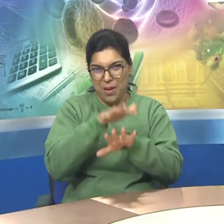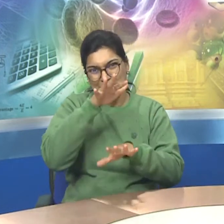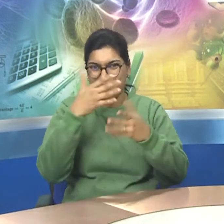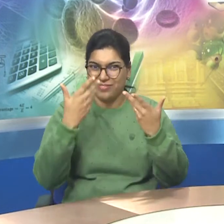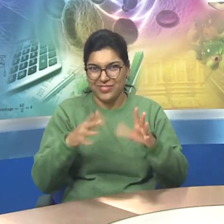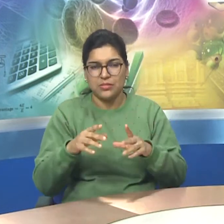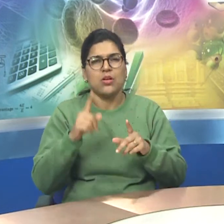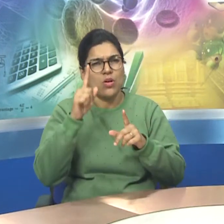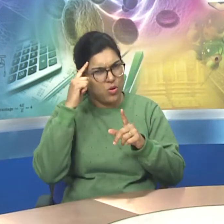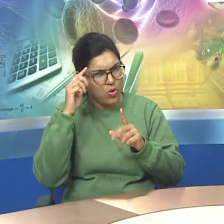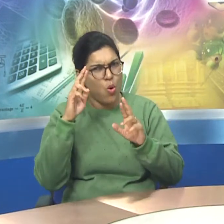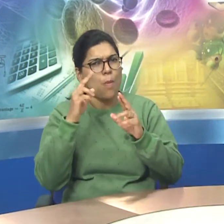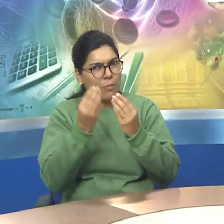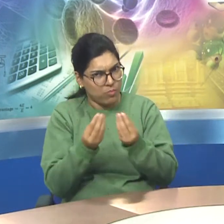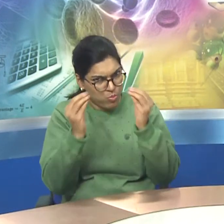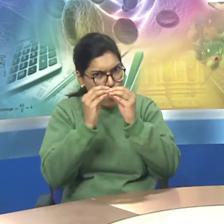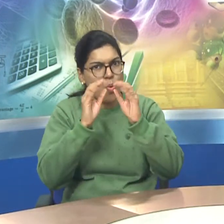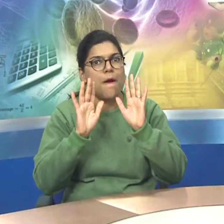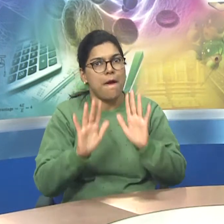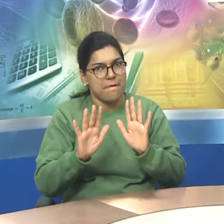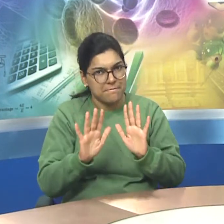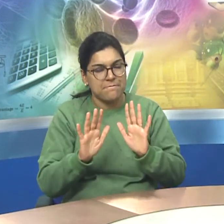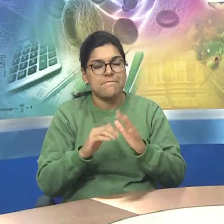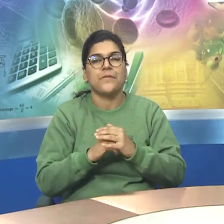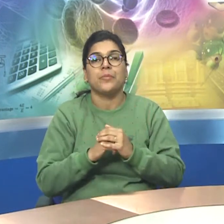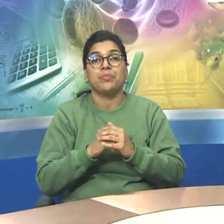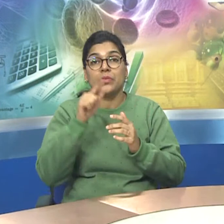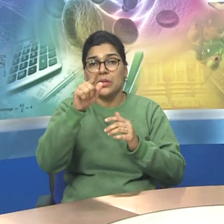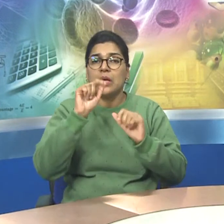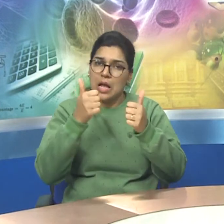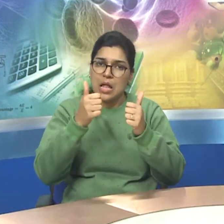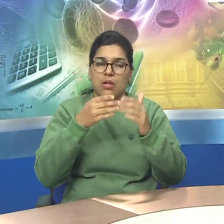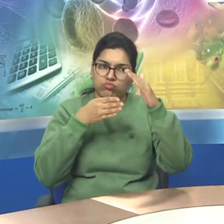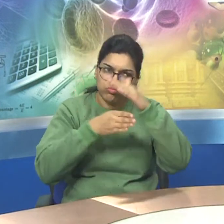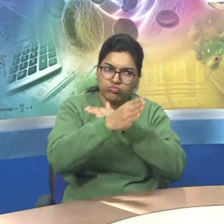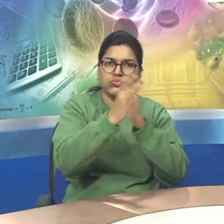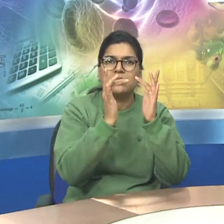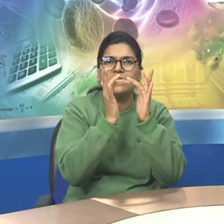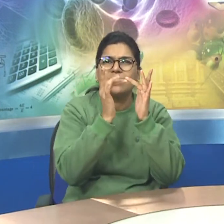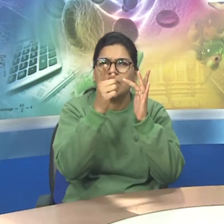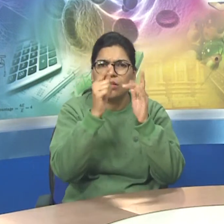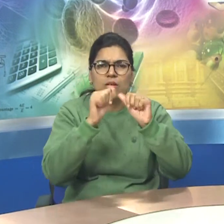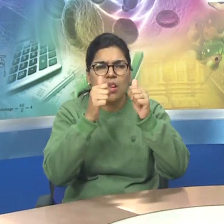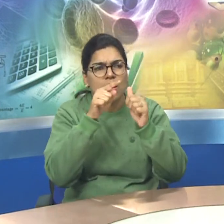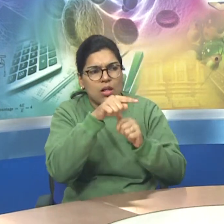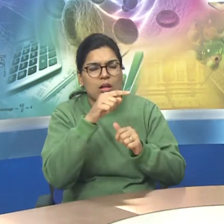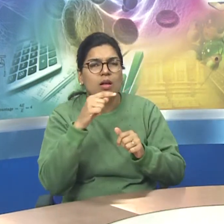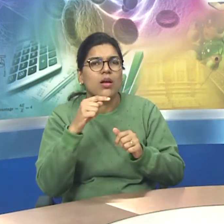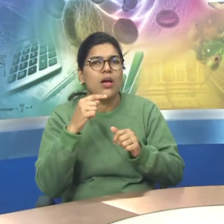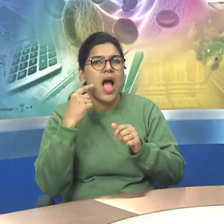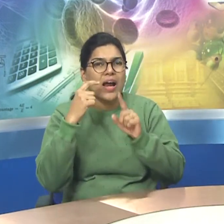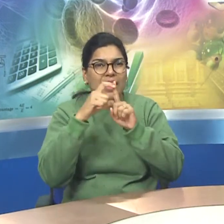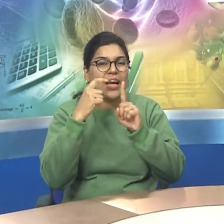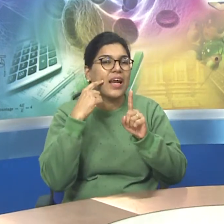So far we have understood the idioms. You can yourself try to learn more by searching on the